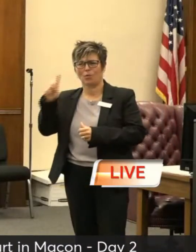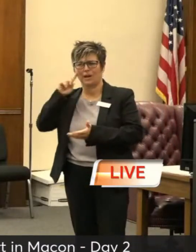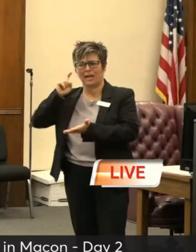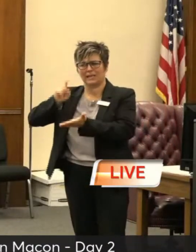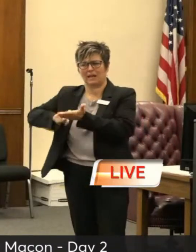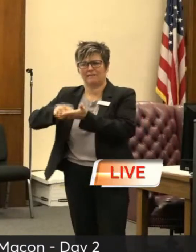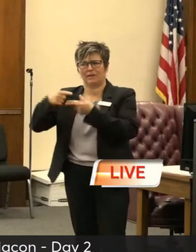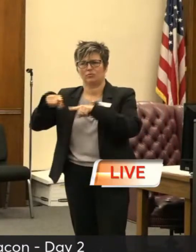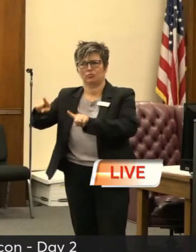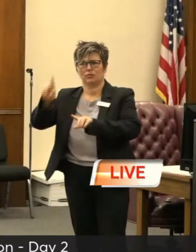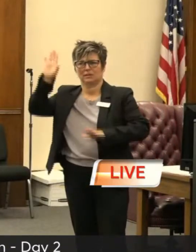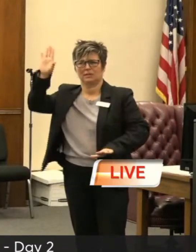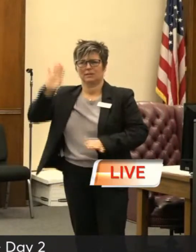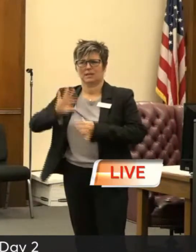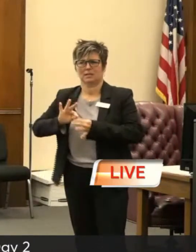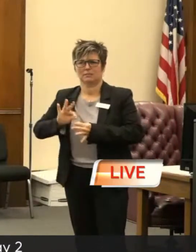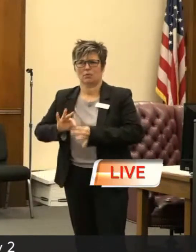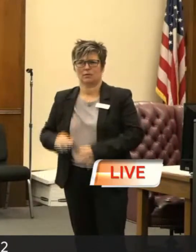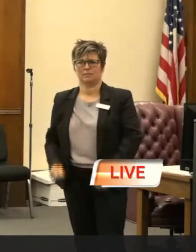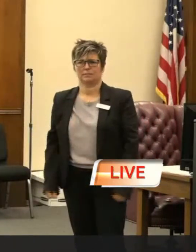testimony.